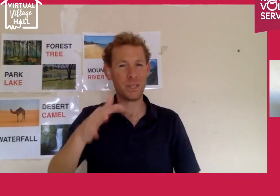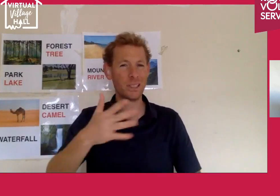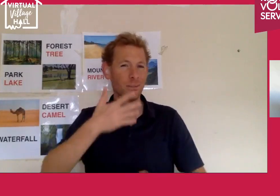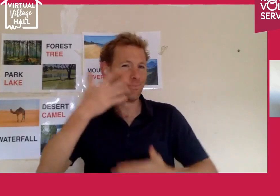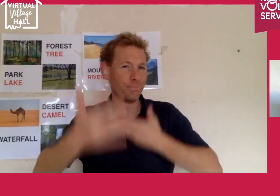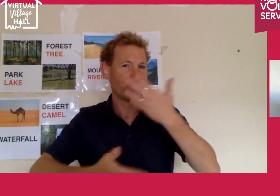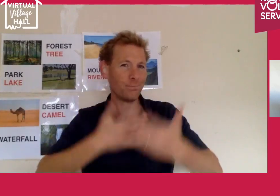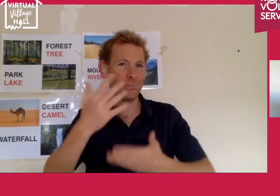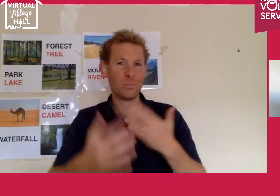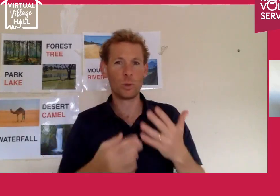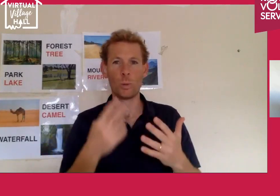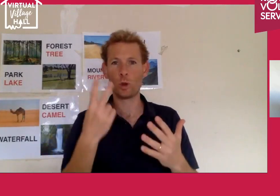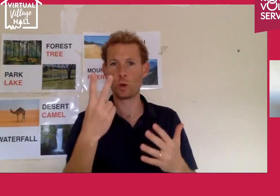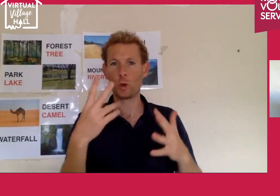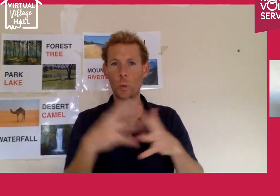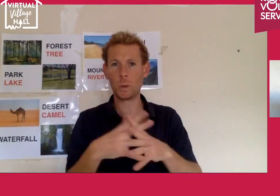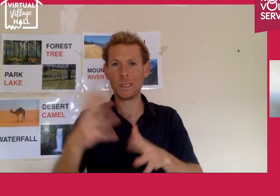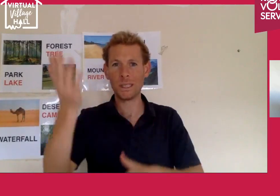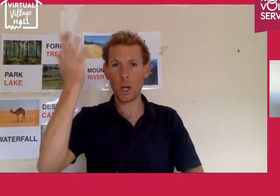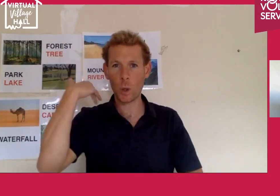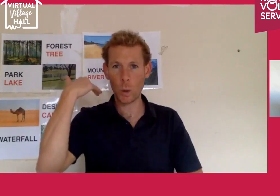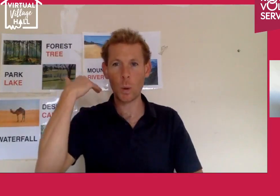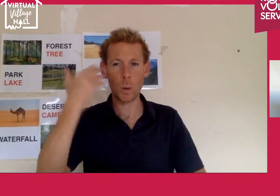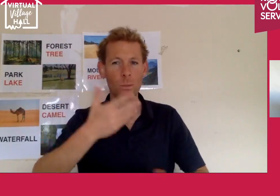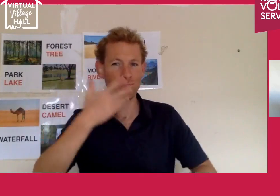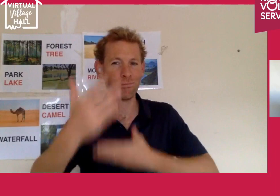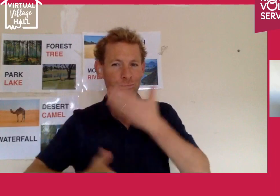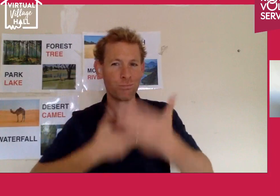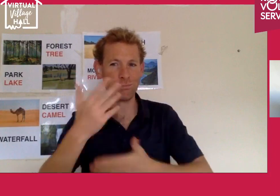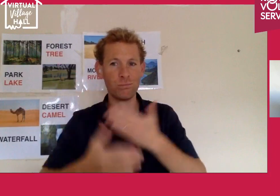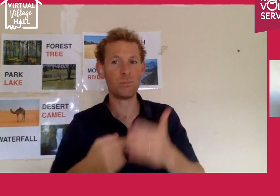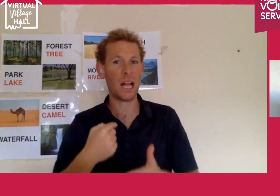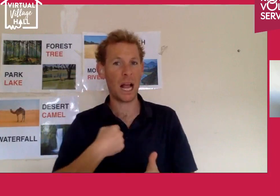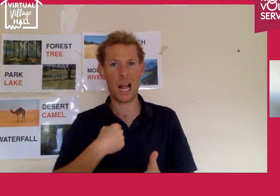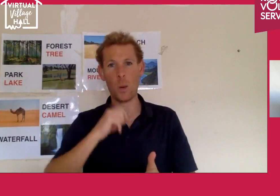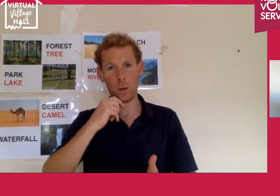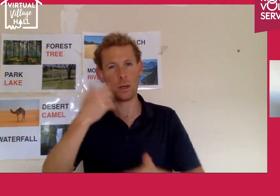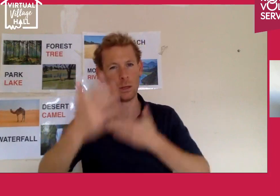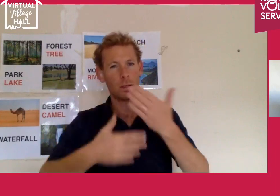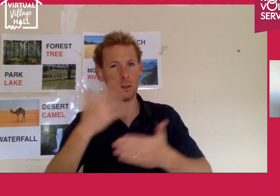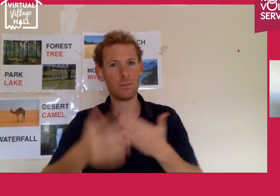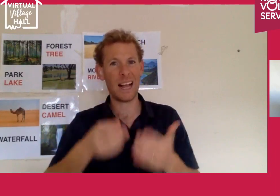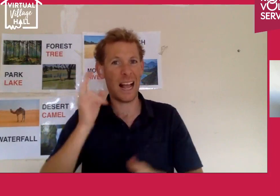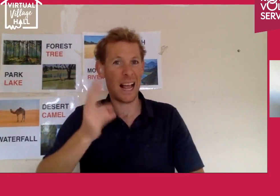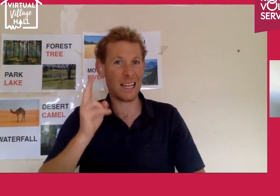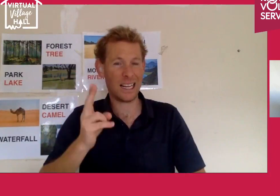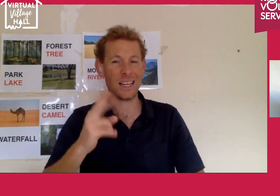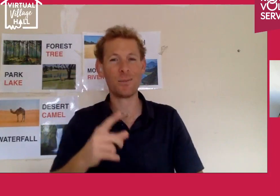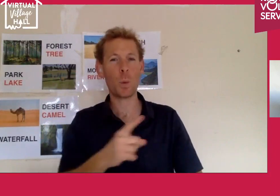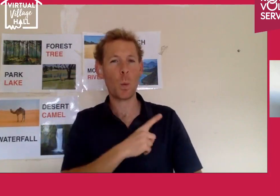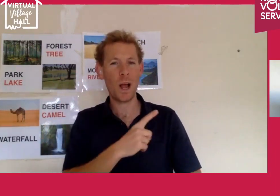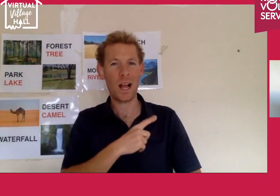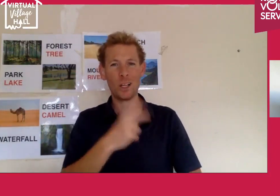interpreters and alongside interpreters. And I'll explain about a situation that happened 2 weeks